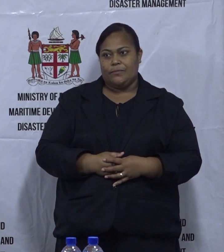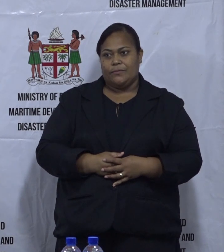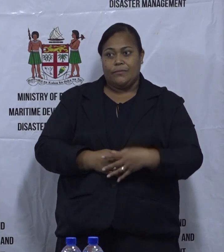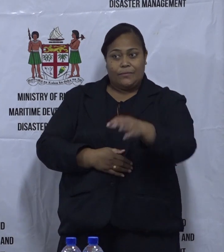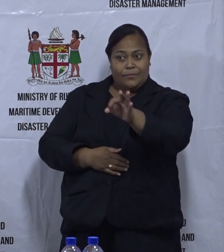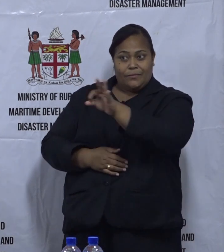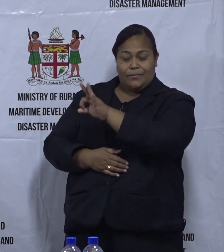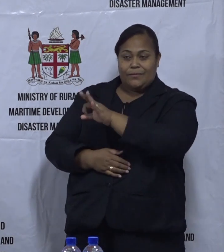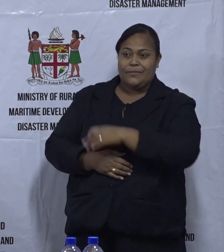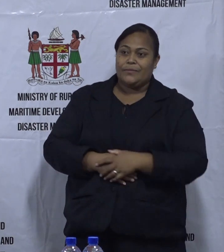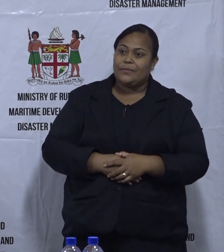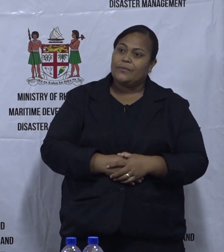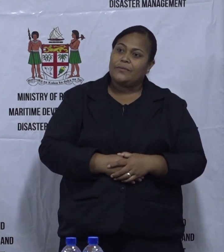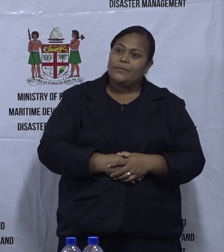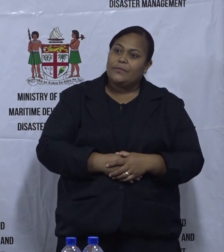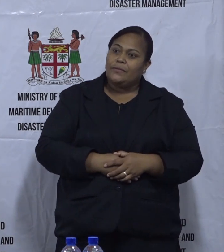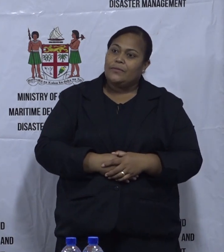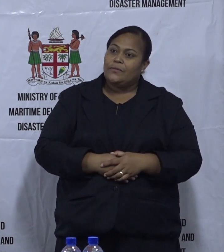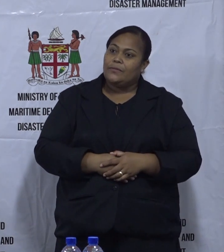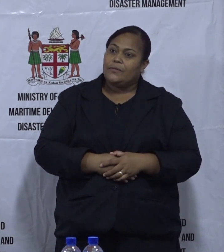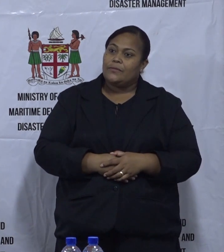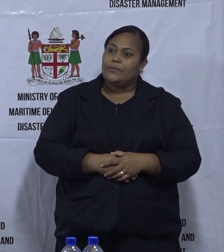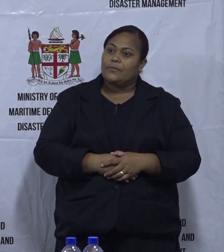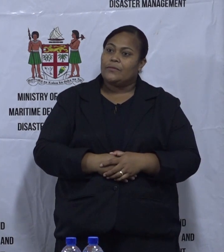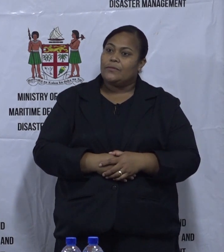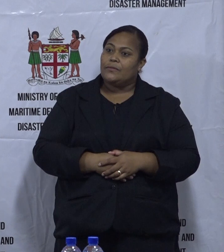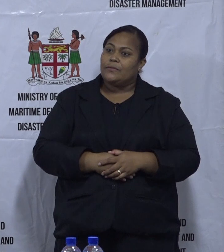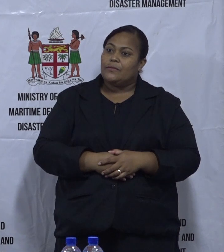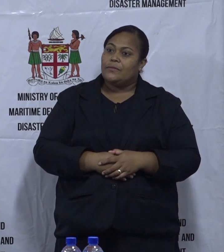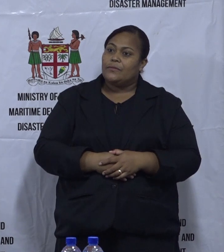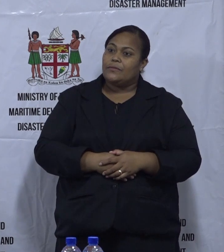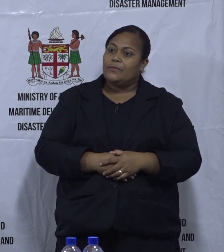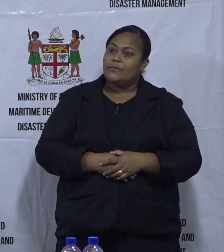So, just regarding the